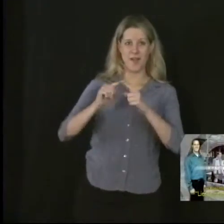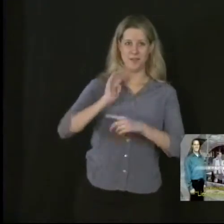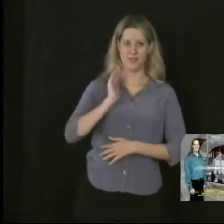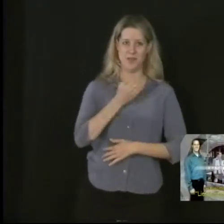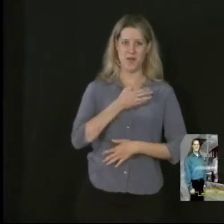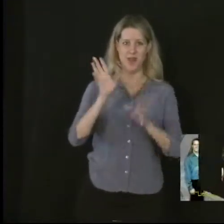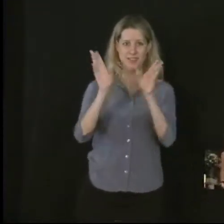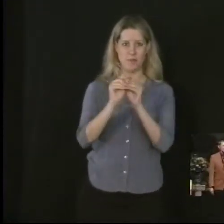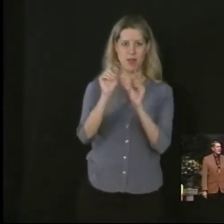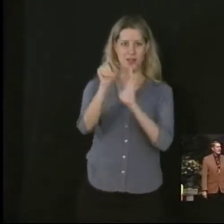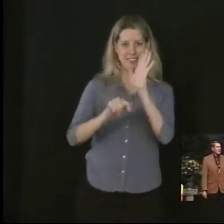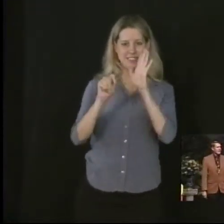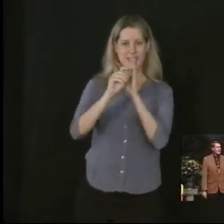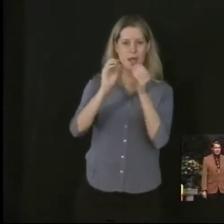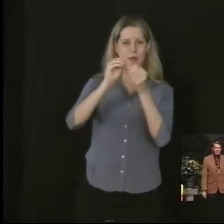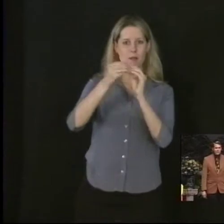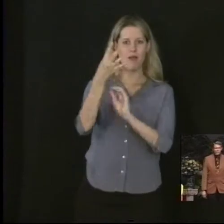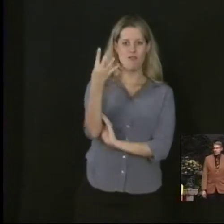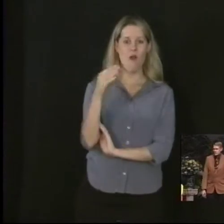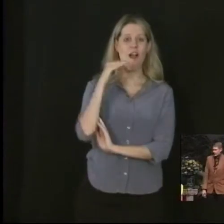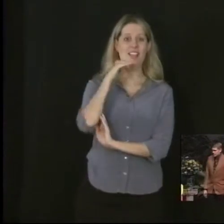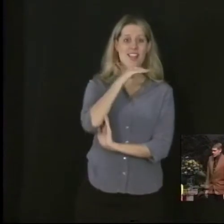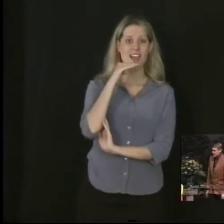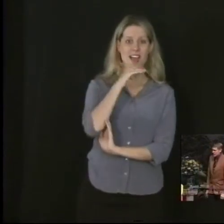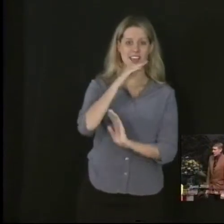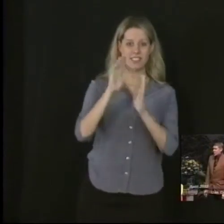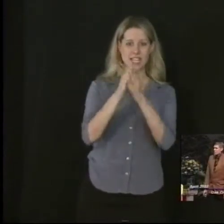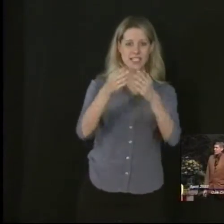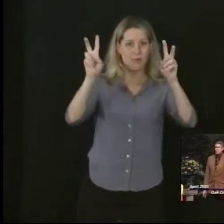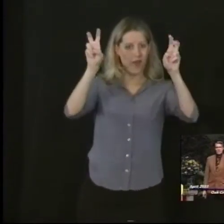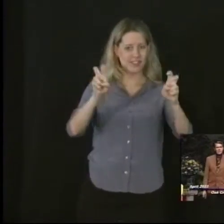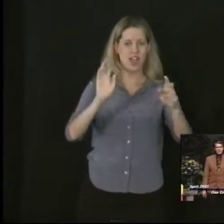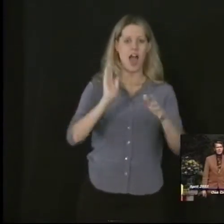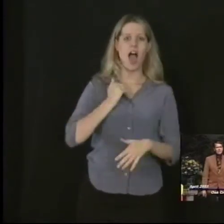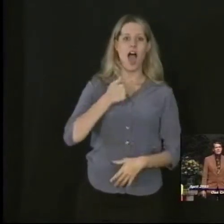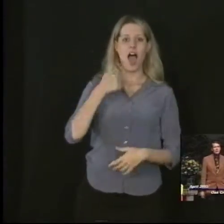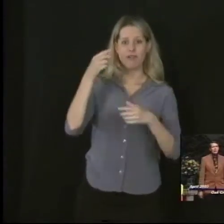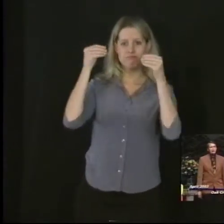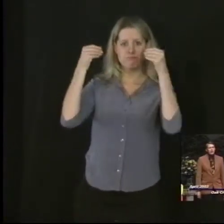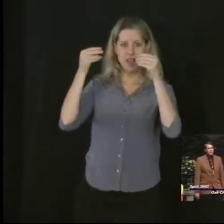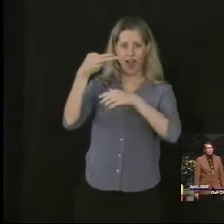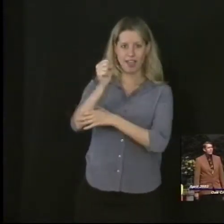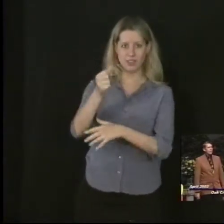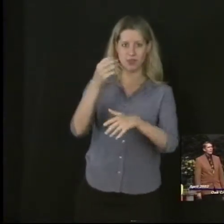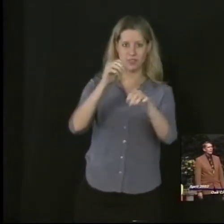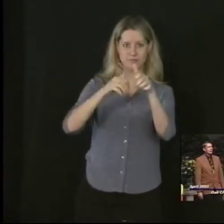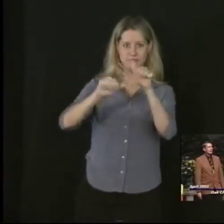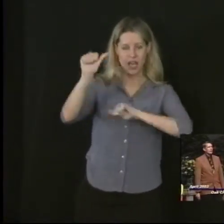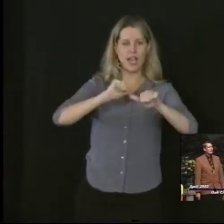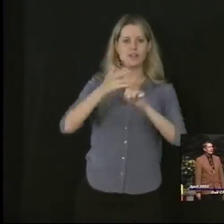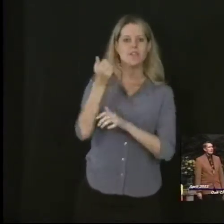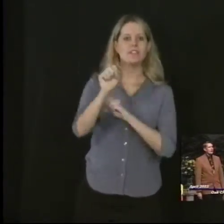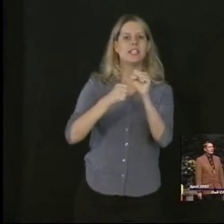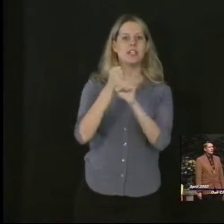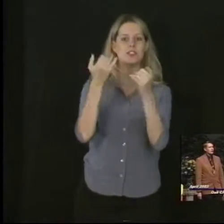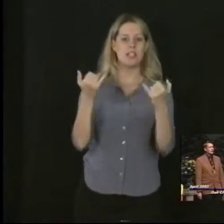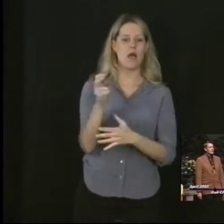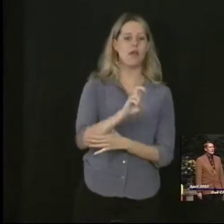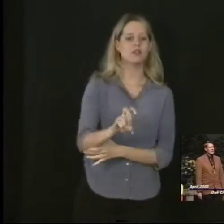Seminar tape number 4 on lies in the textbooks. I taught high school science for 15 years, and now I travel and do seminars on